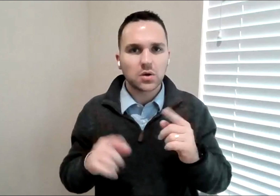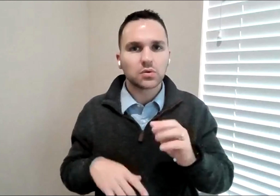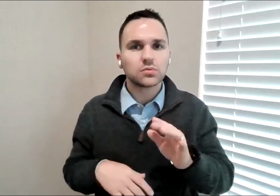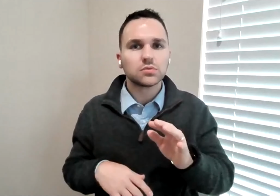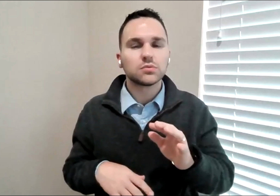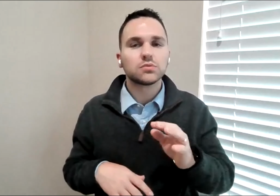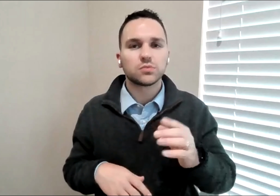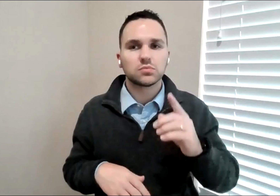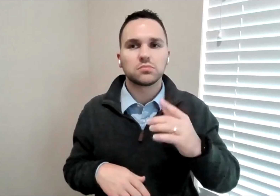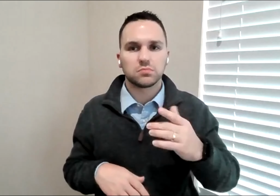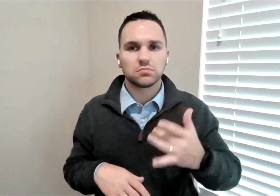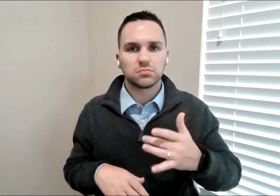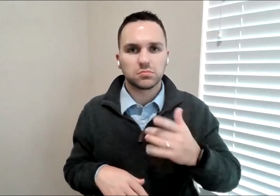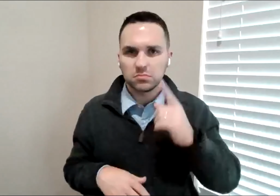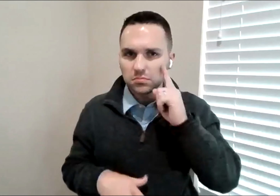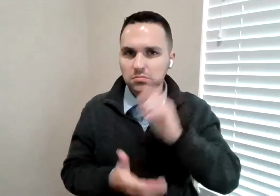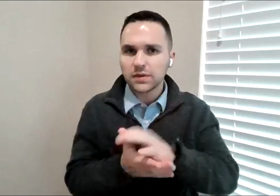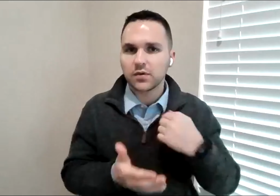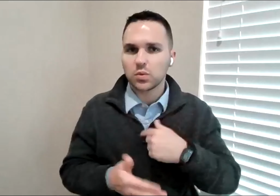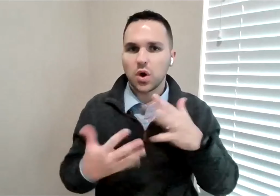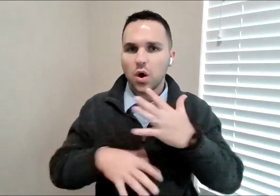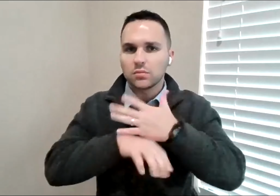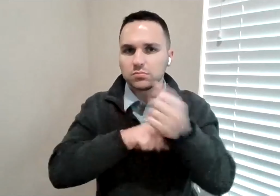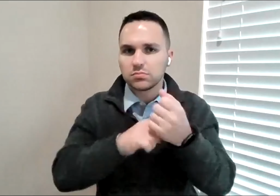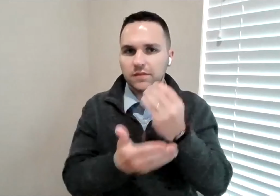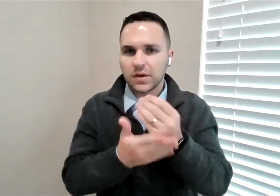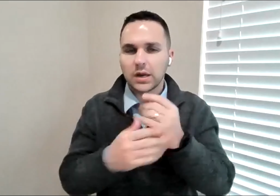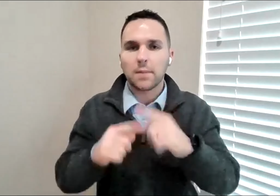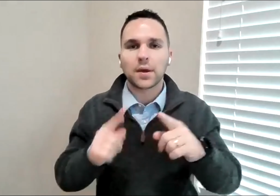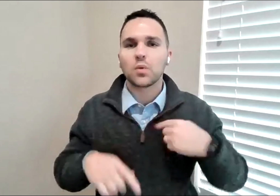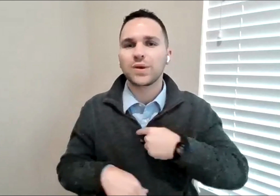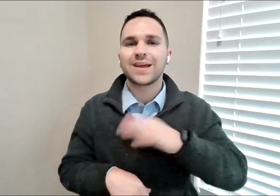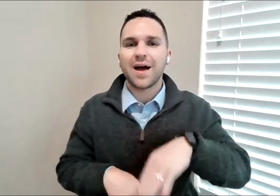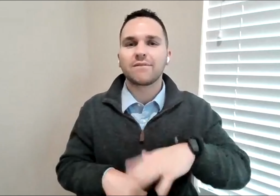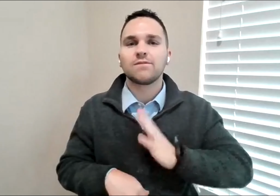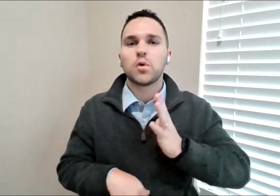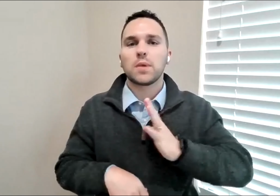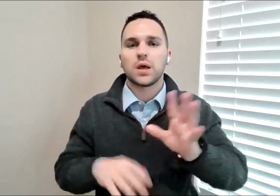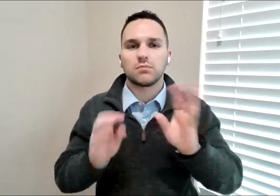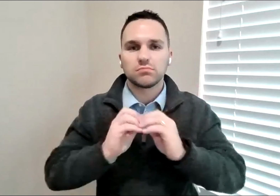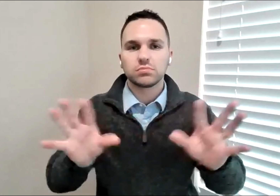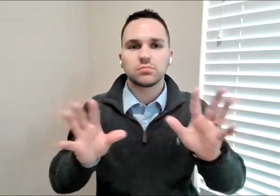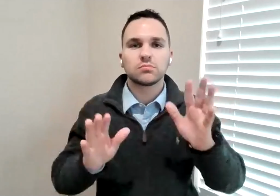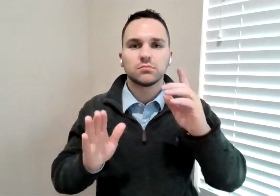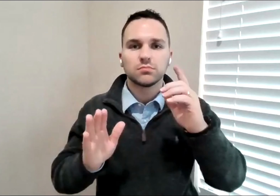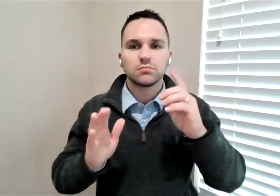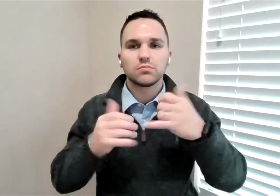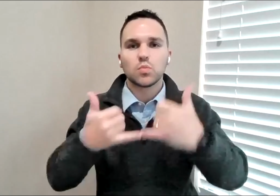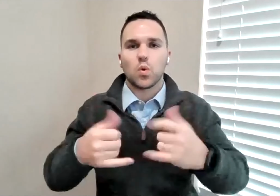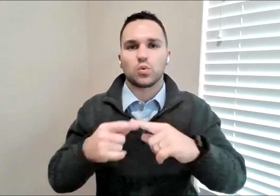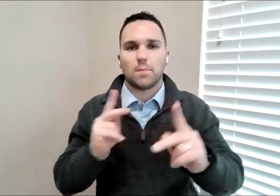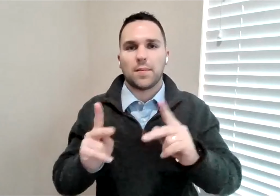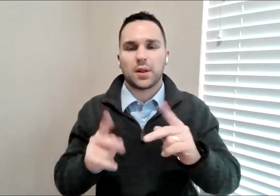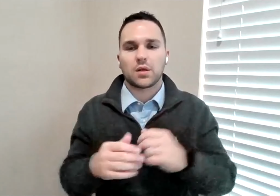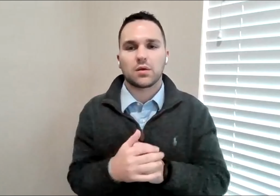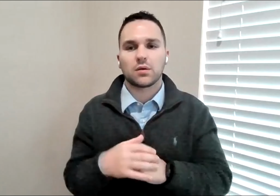we have not yet actually issued notices of awards to people. And that's for some due